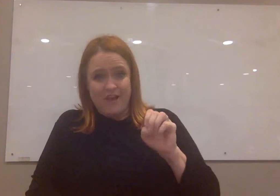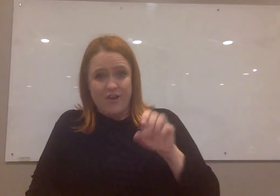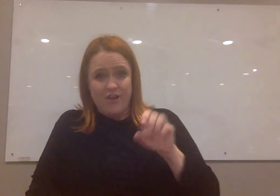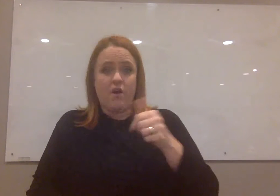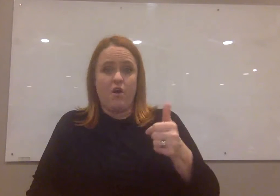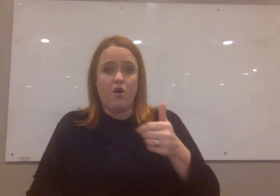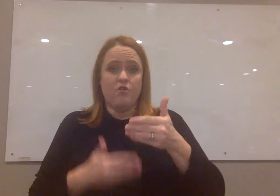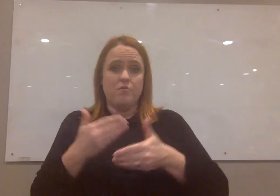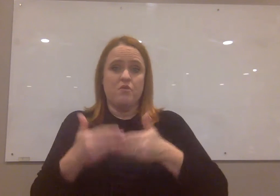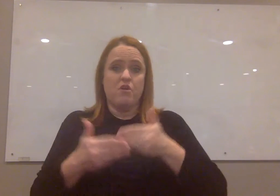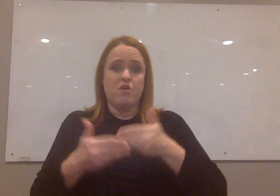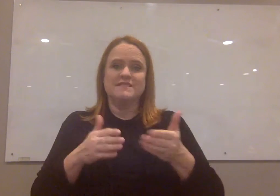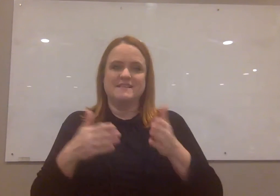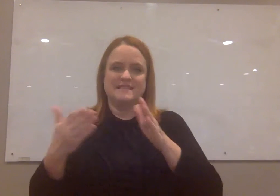want to clear it from the cache.